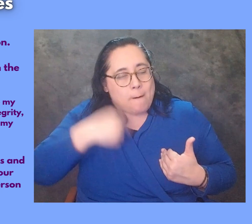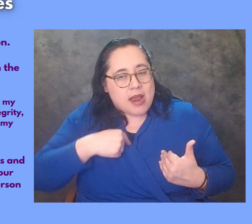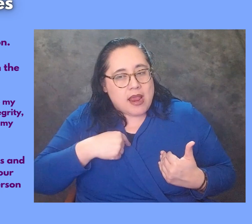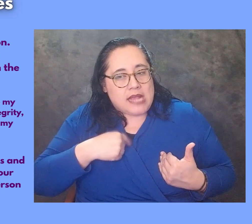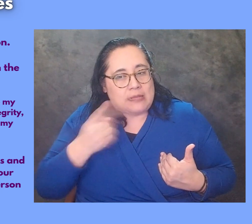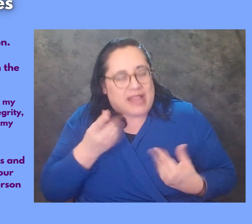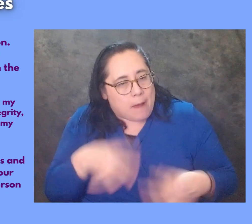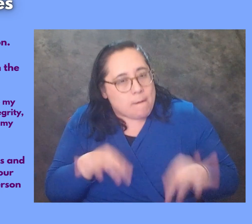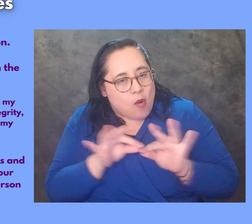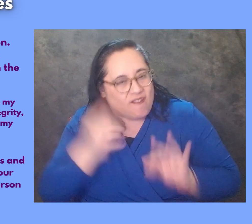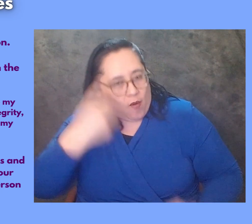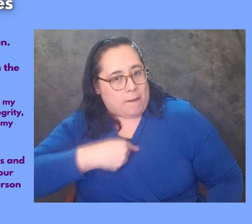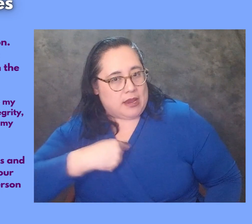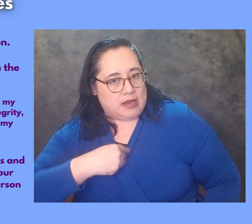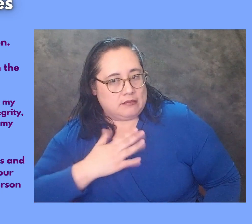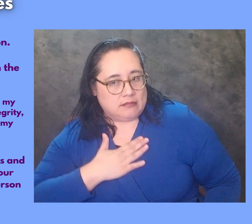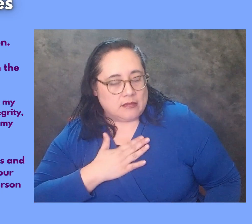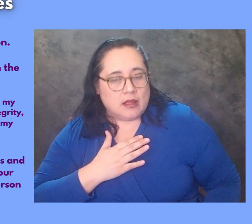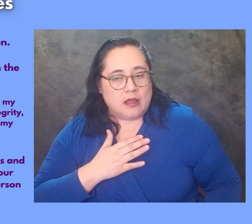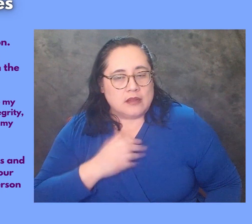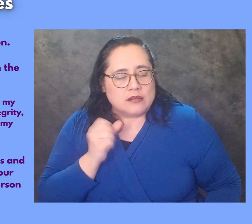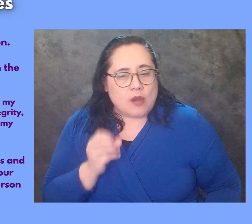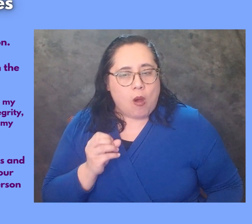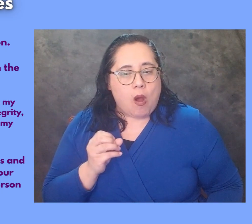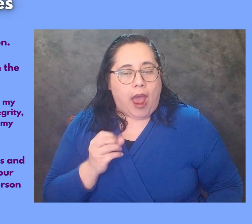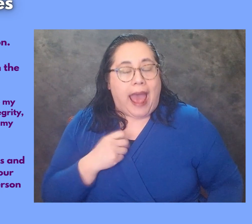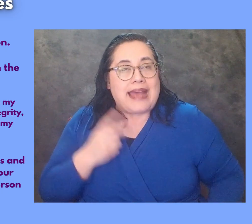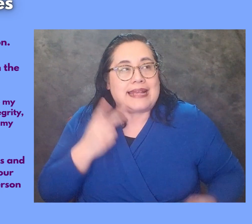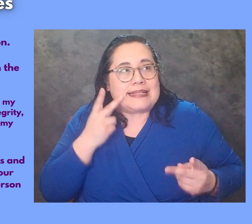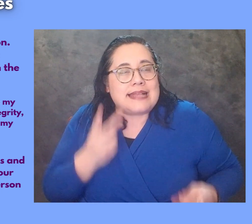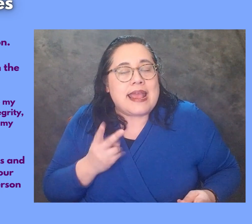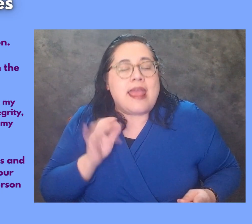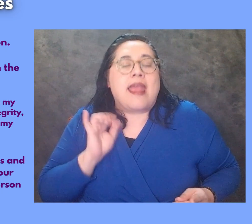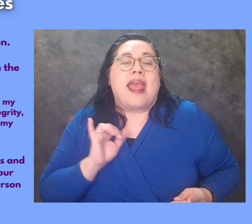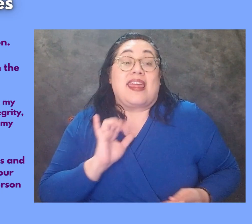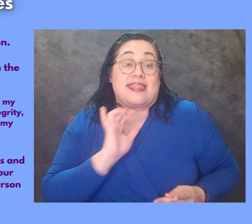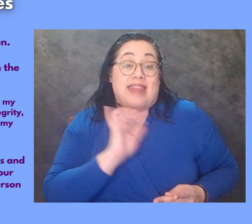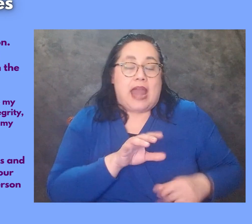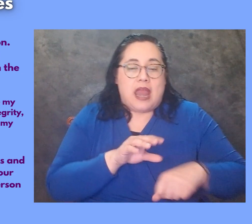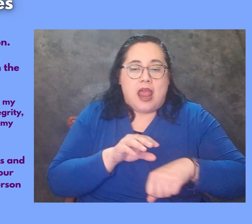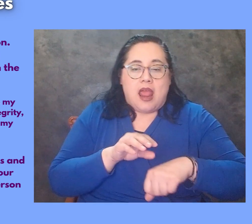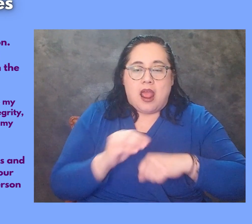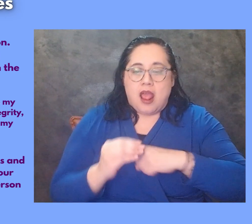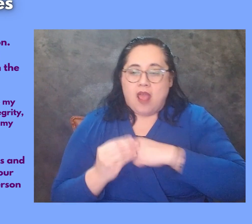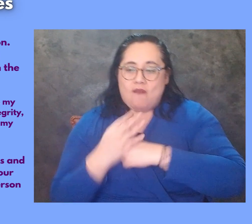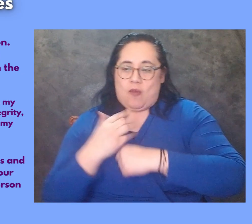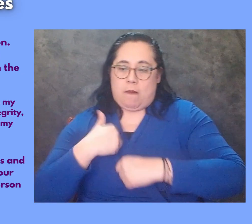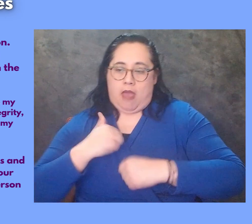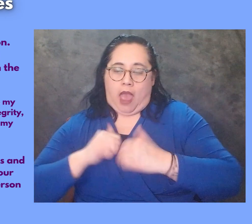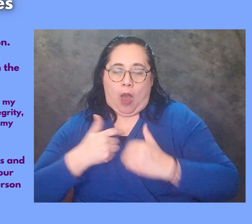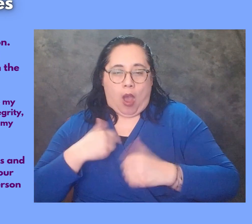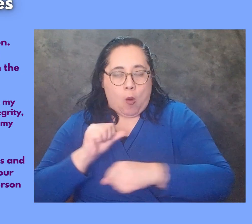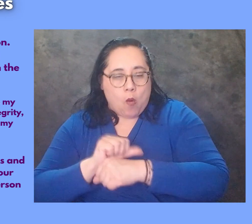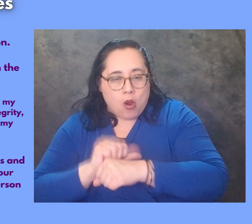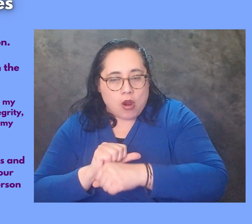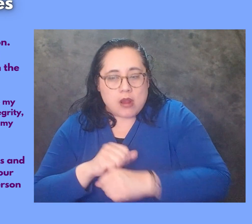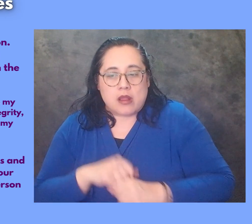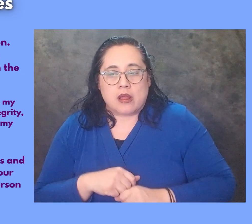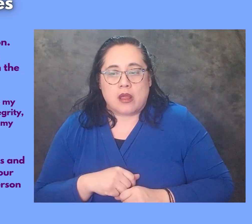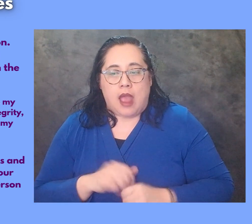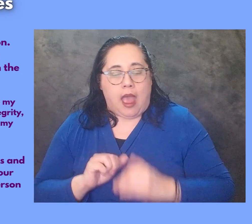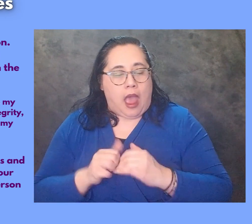for me. It's important for me. So I see that that influences how I do my